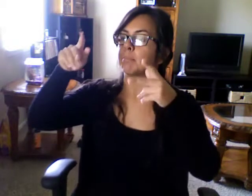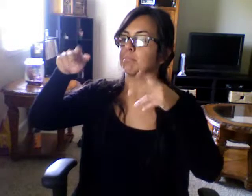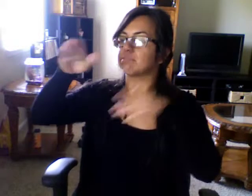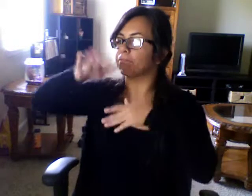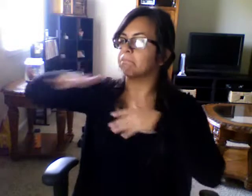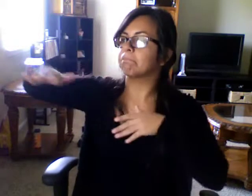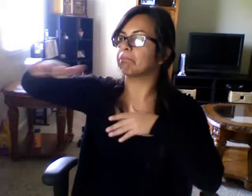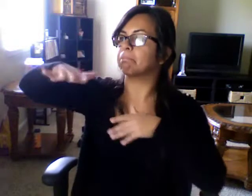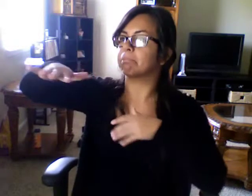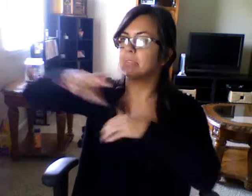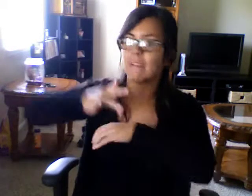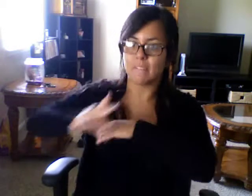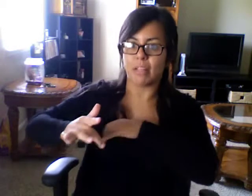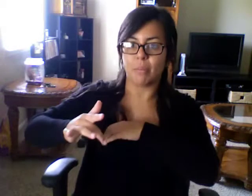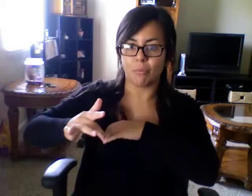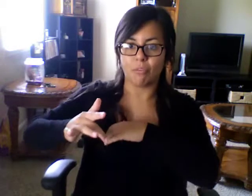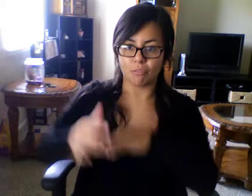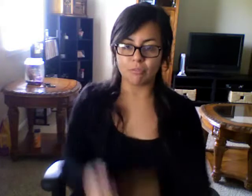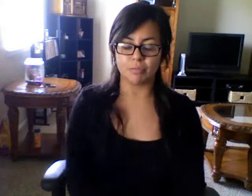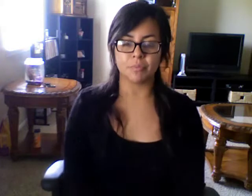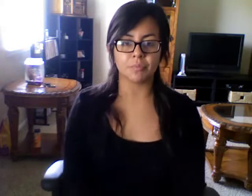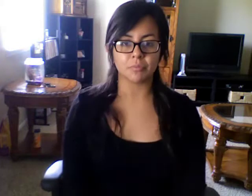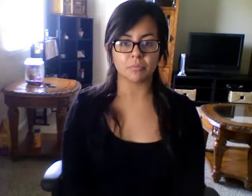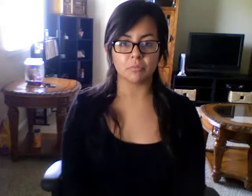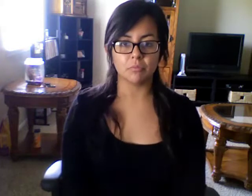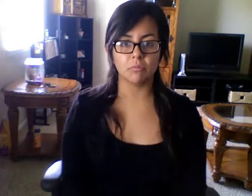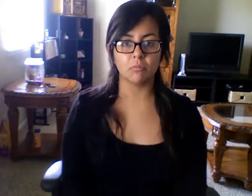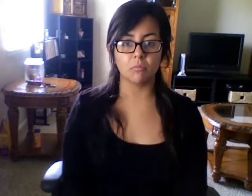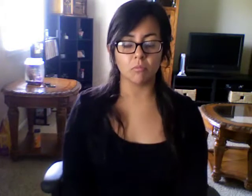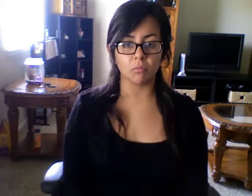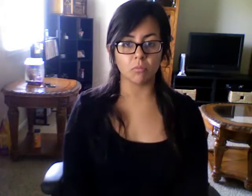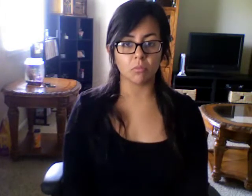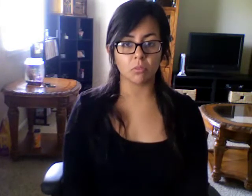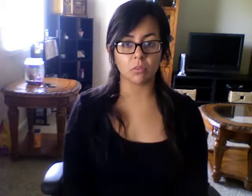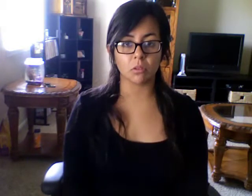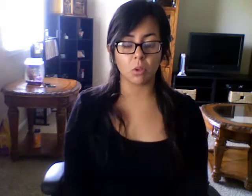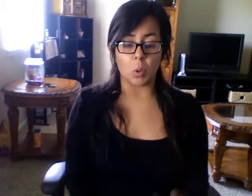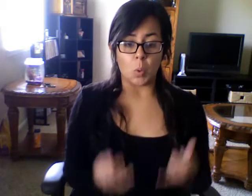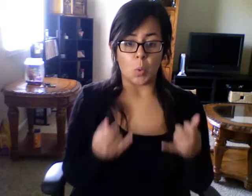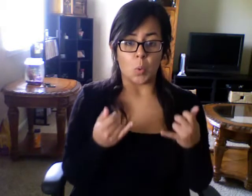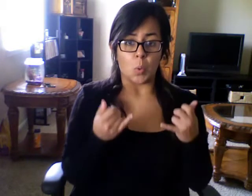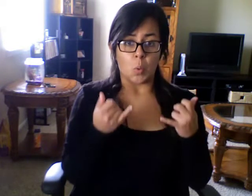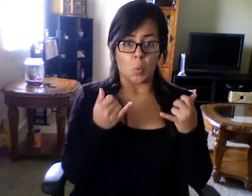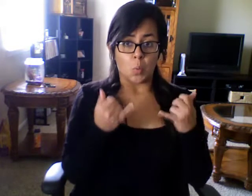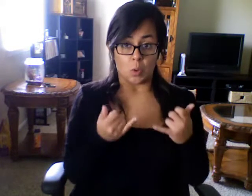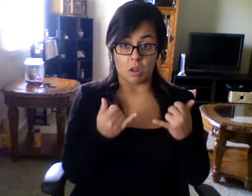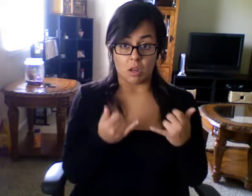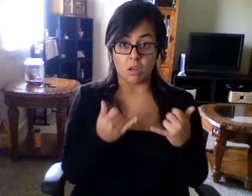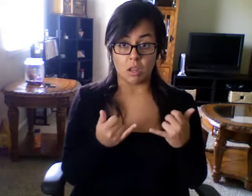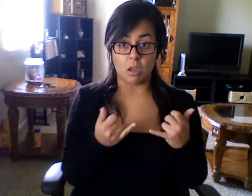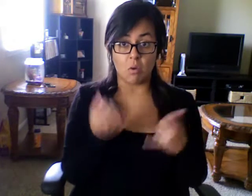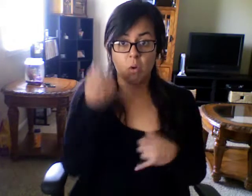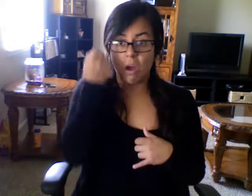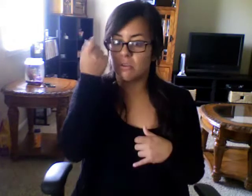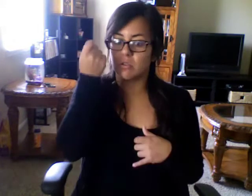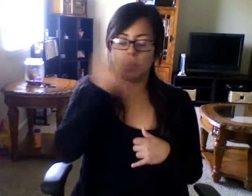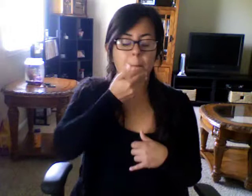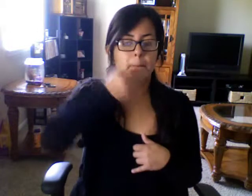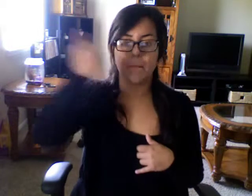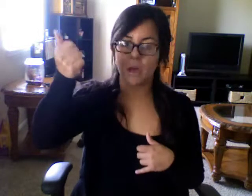of a scientific revolution, that of genome medicine. We know more about the patients that enter our clinic now than ever before, and we're able